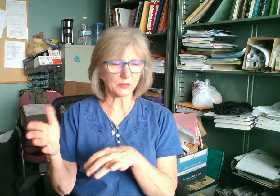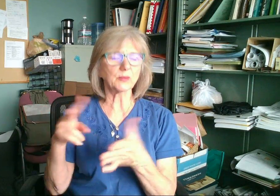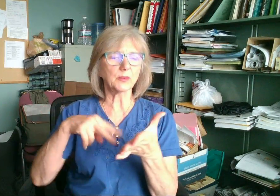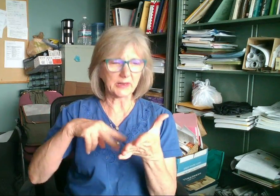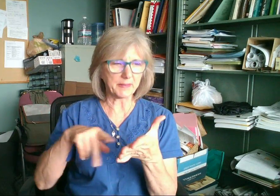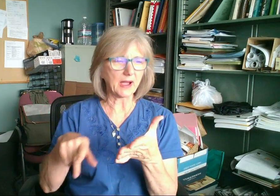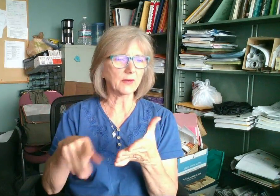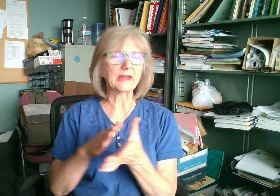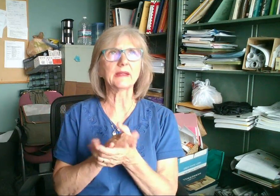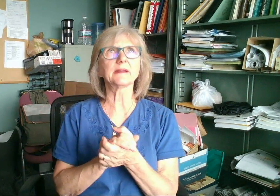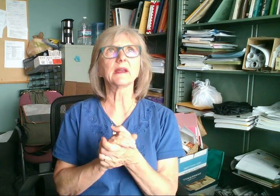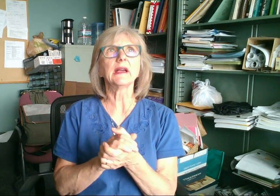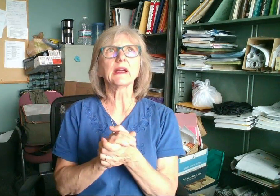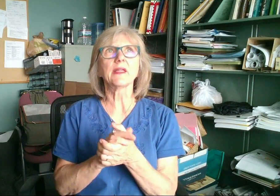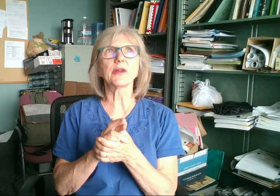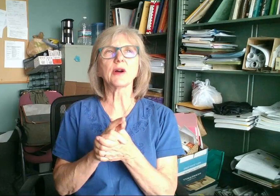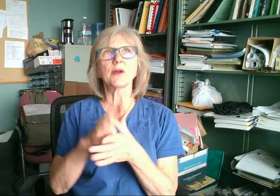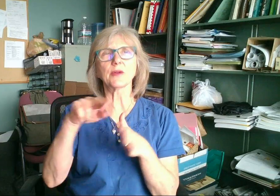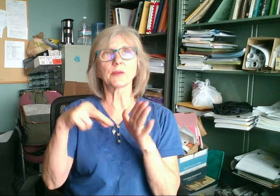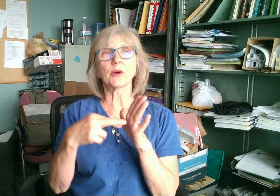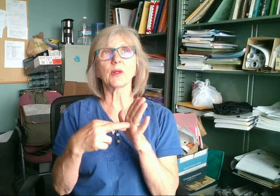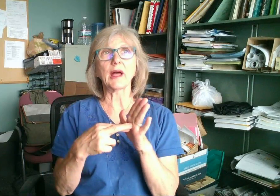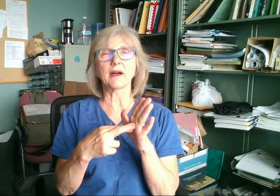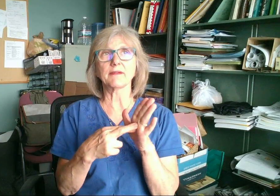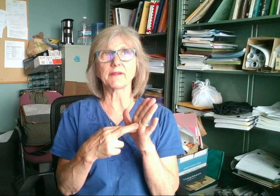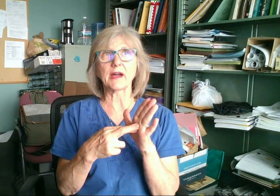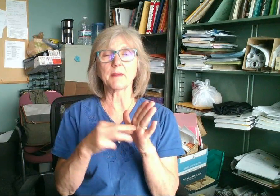you'll read about is the role of